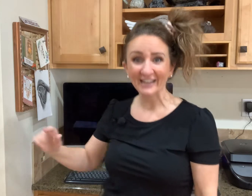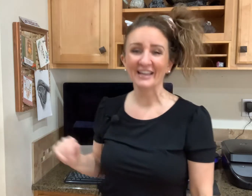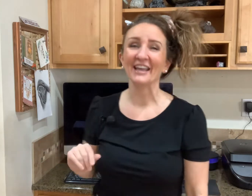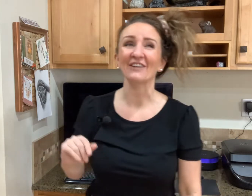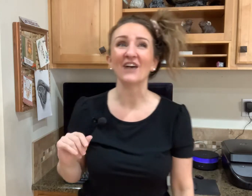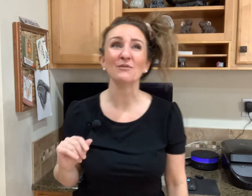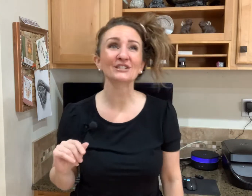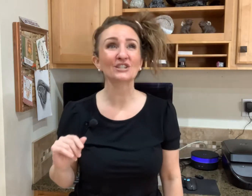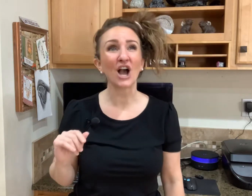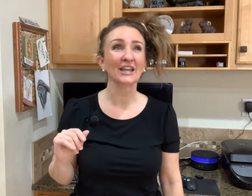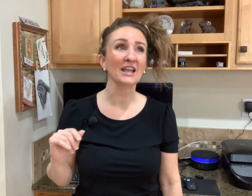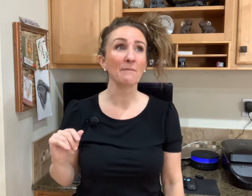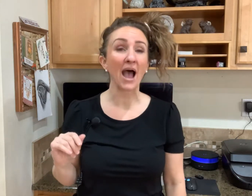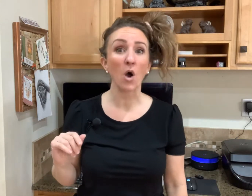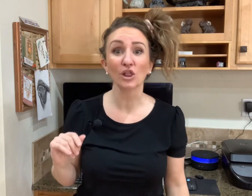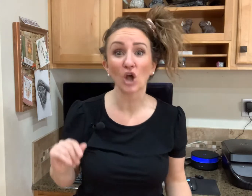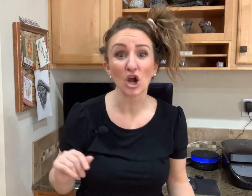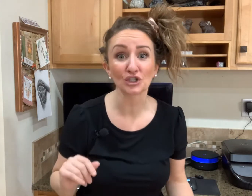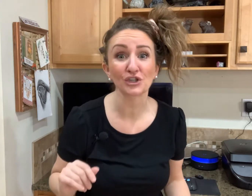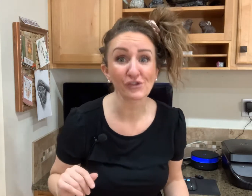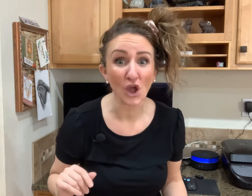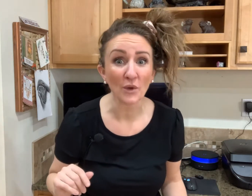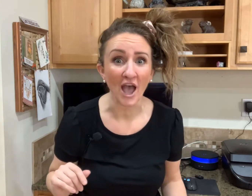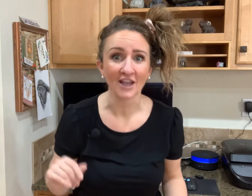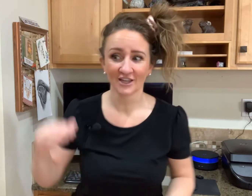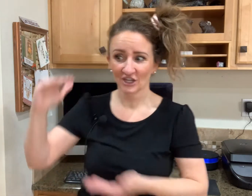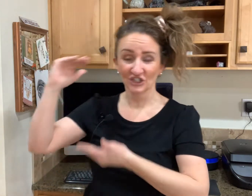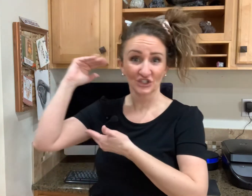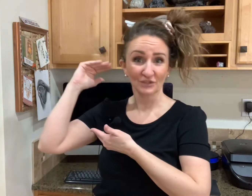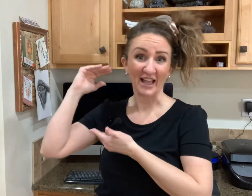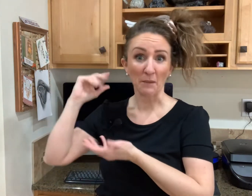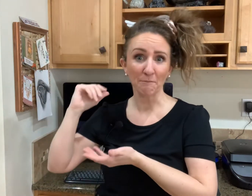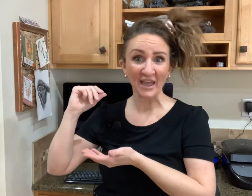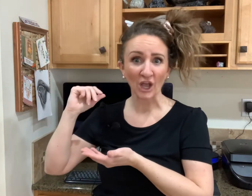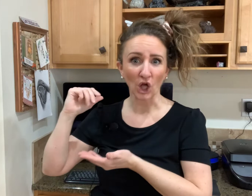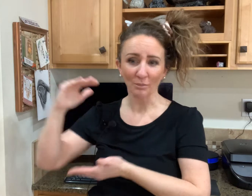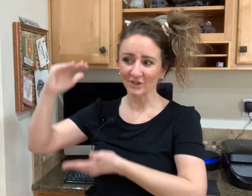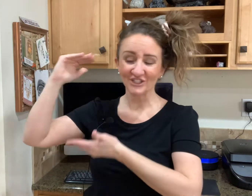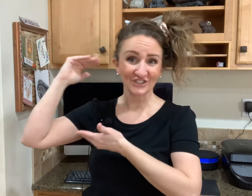if I was talking about a large soda, like a big gulp.